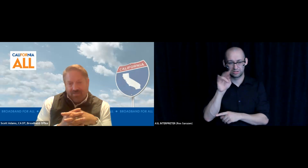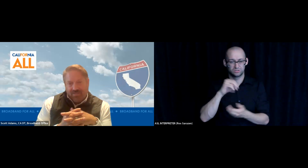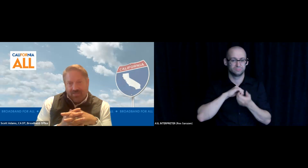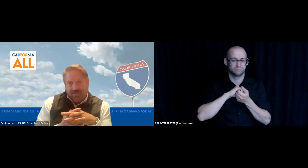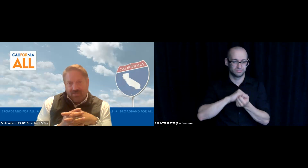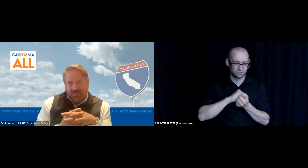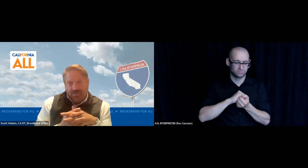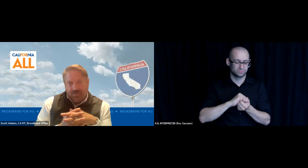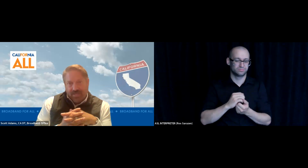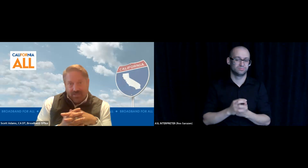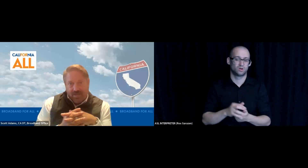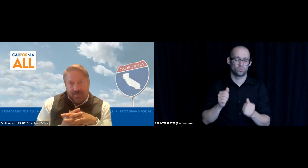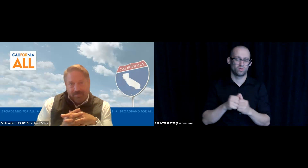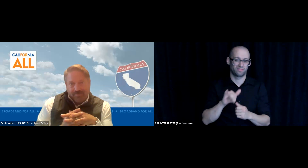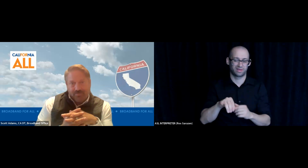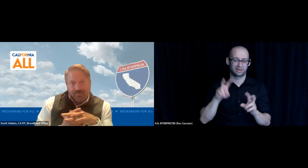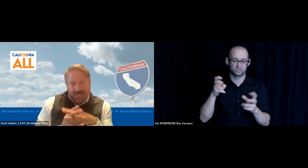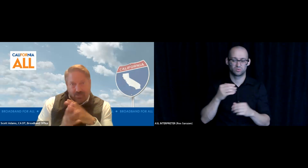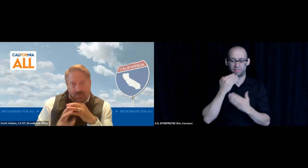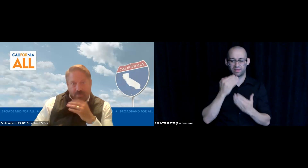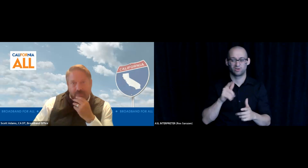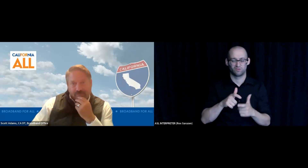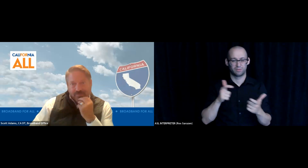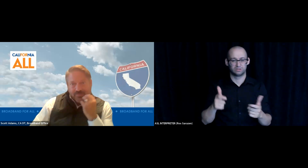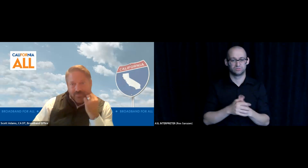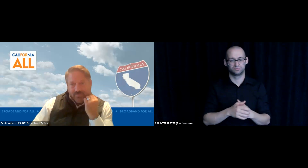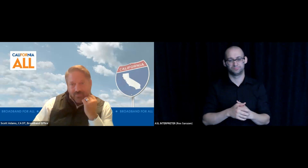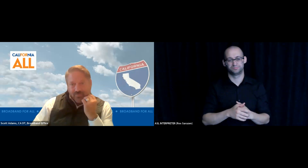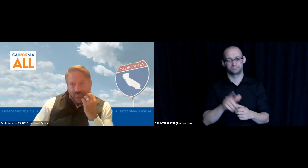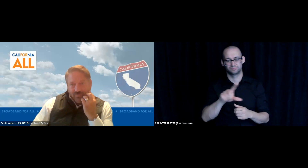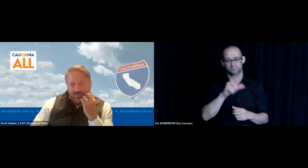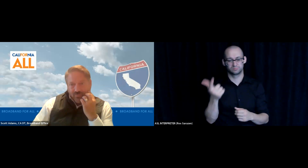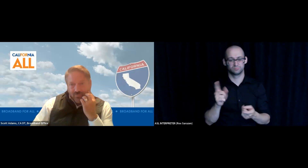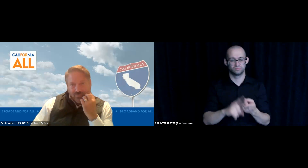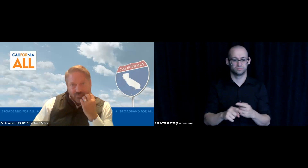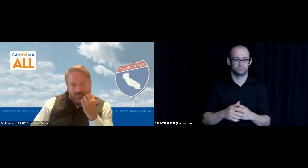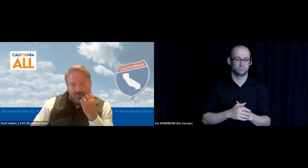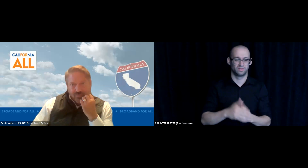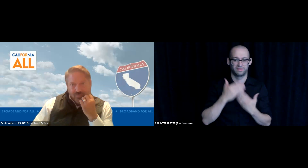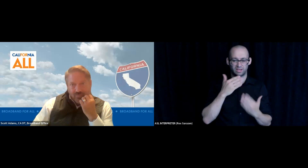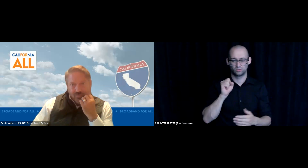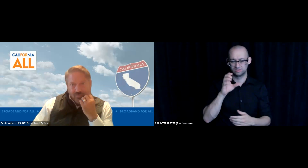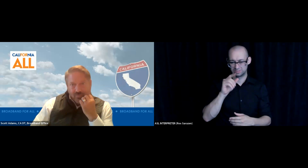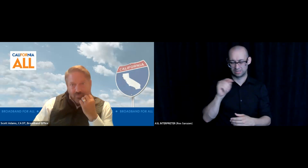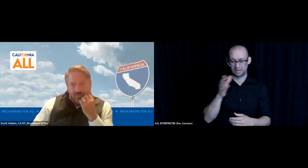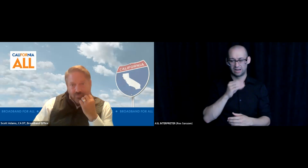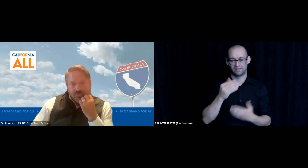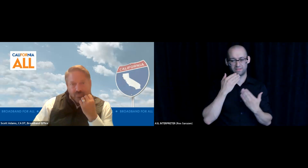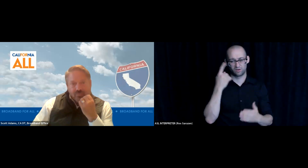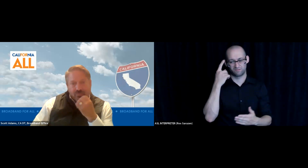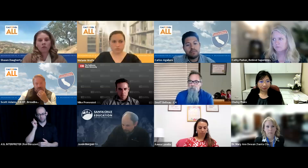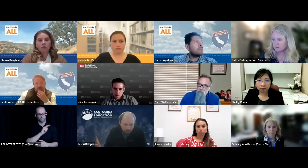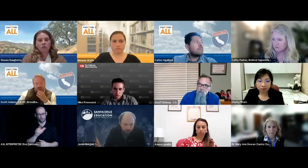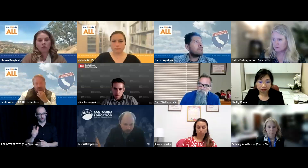synchronous advocacy on those issues. So thanks a lot. Back to you, Laura. Thanks, Scott, and thank you again to all of